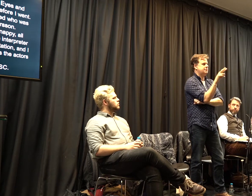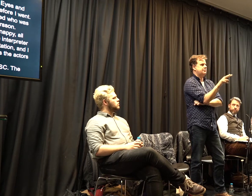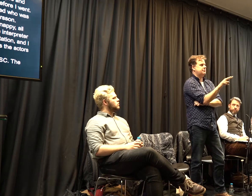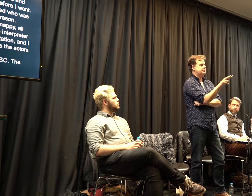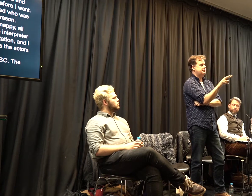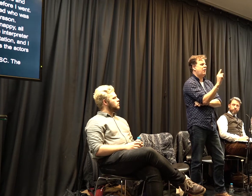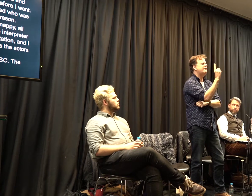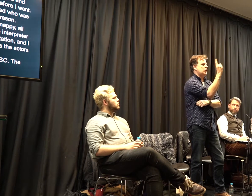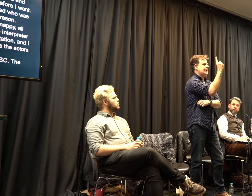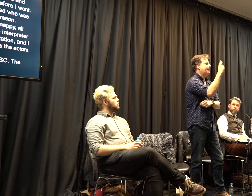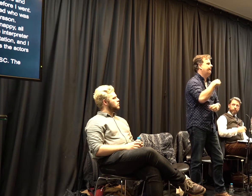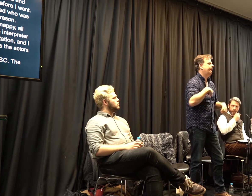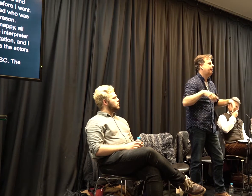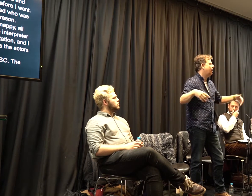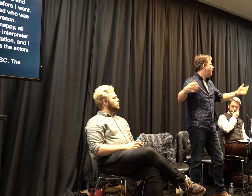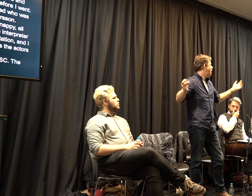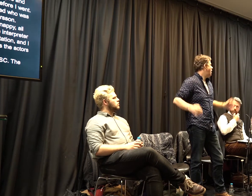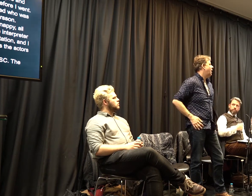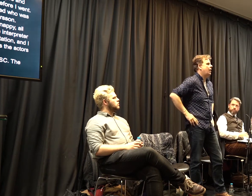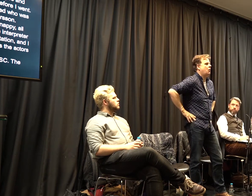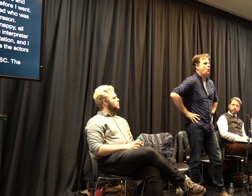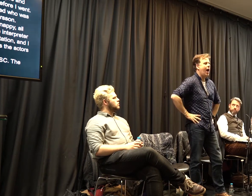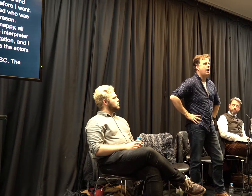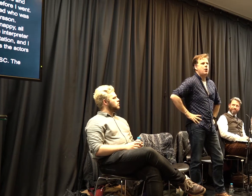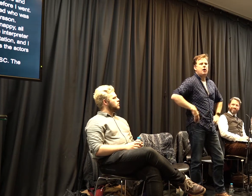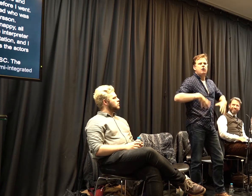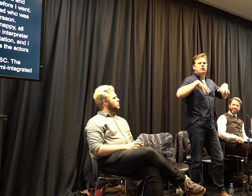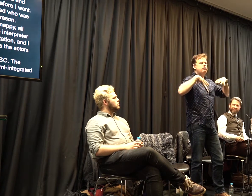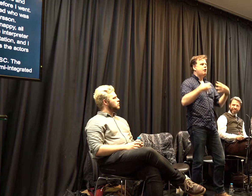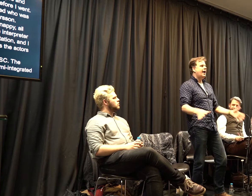It was an integrated, or semi-integrated